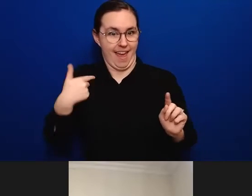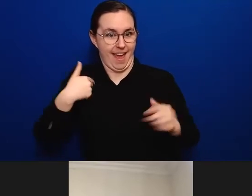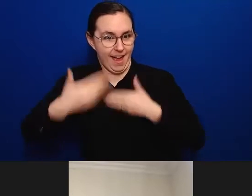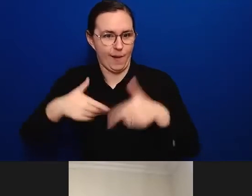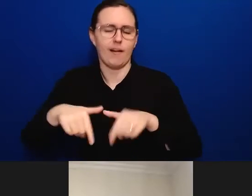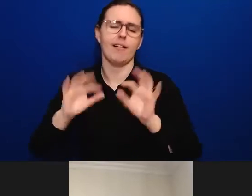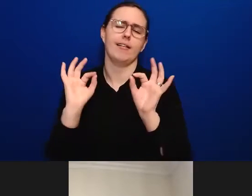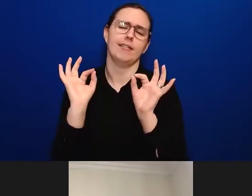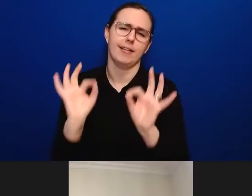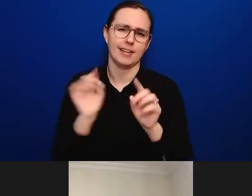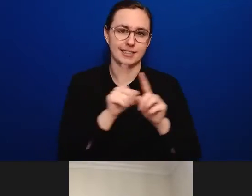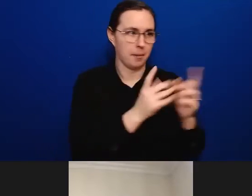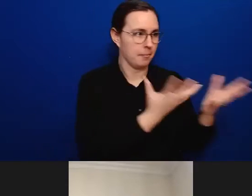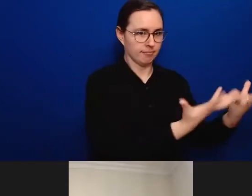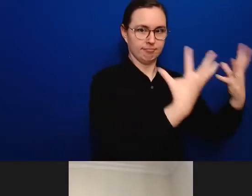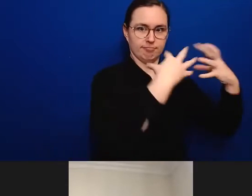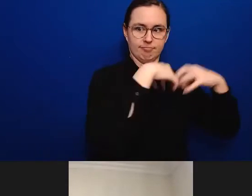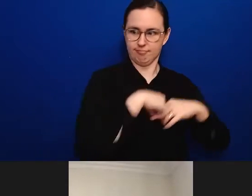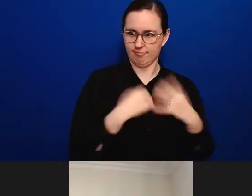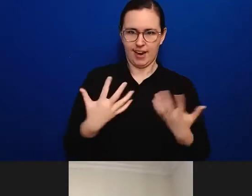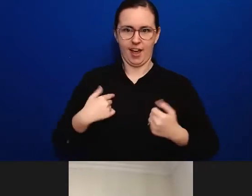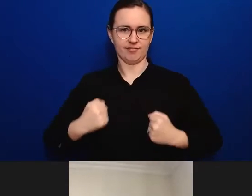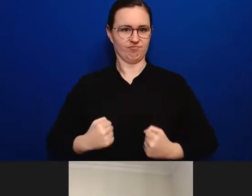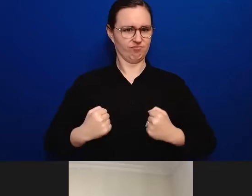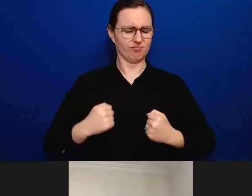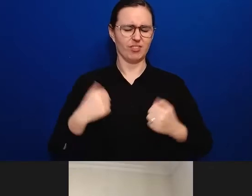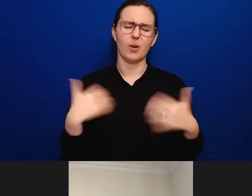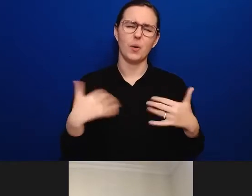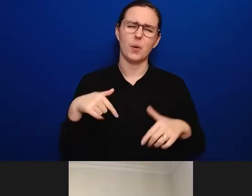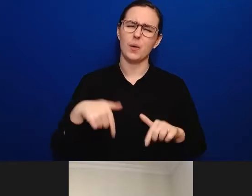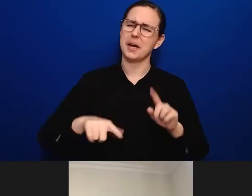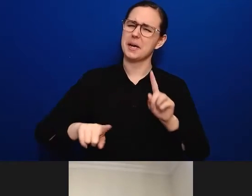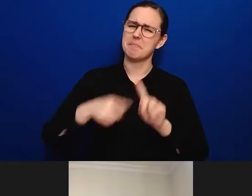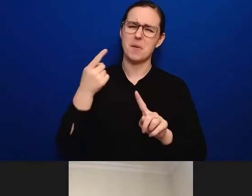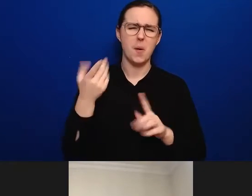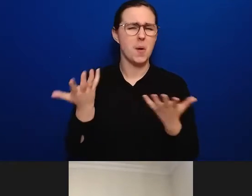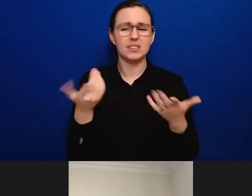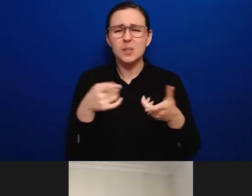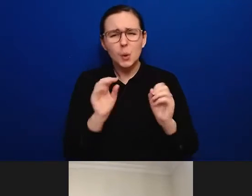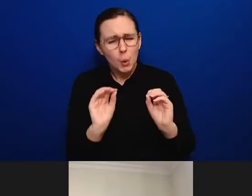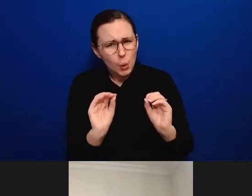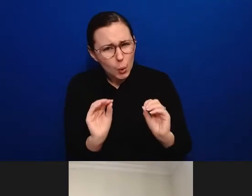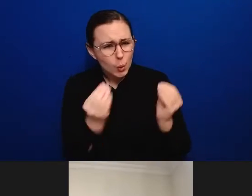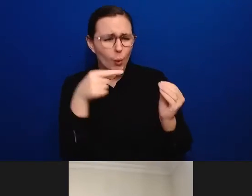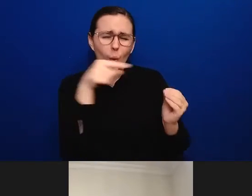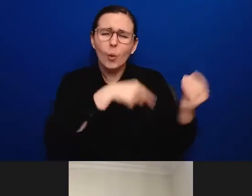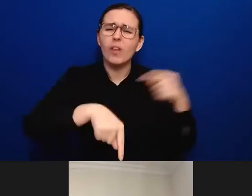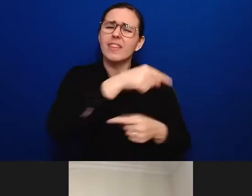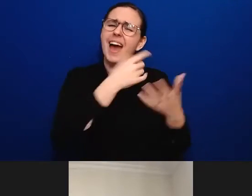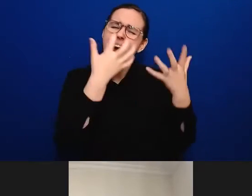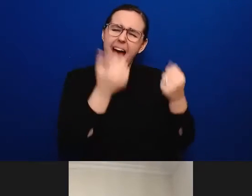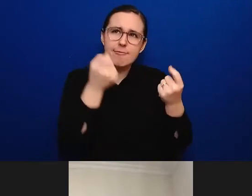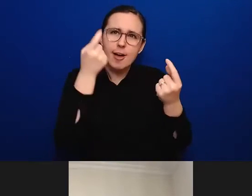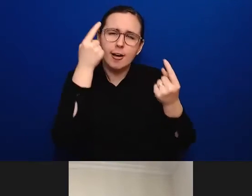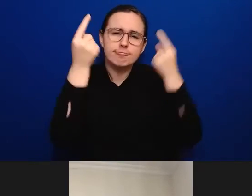their dynamism and their creativity to the universal agenda, and will let them that they are the agent of